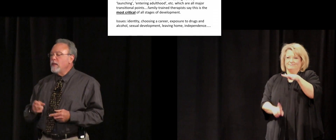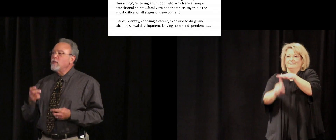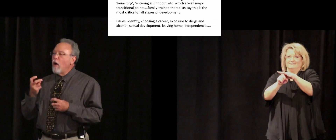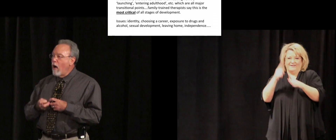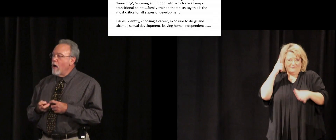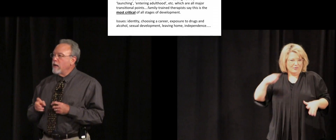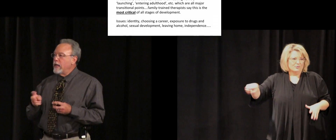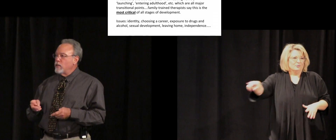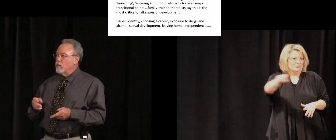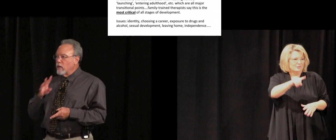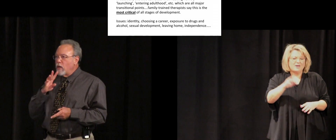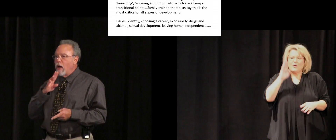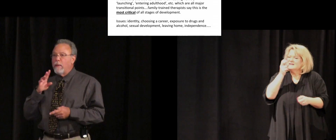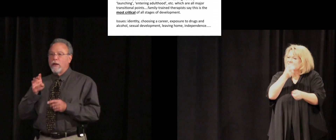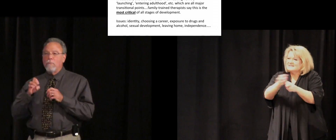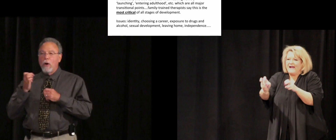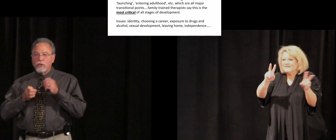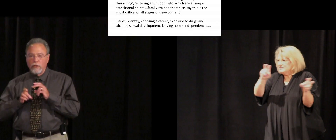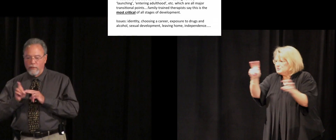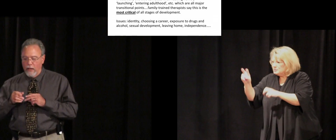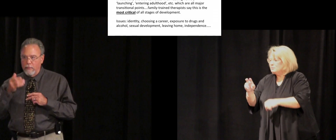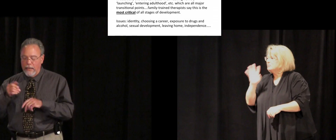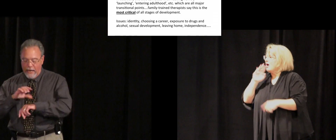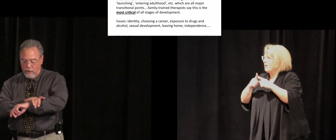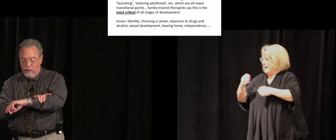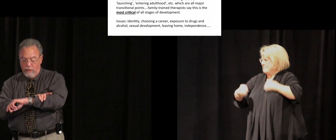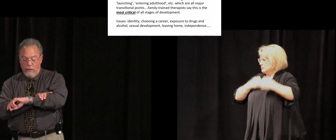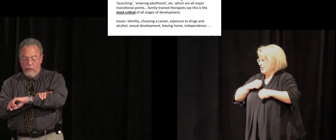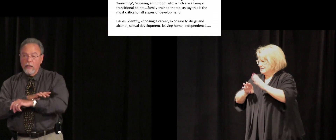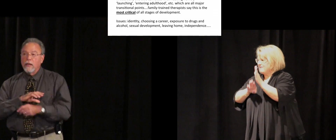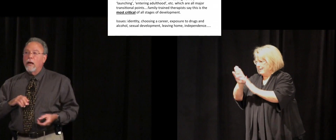they develop. It's like you unshackle them and they take off.